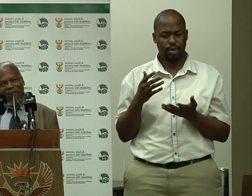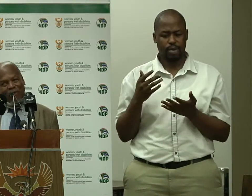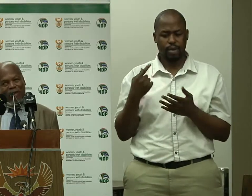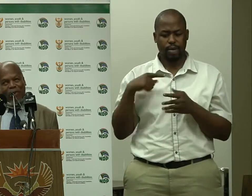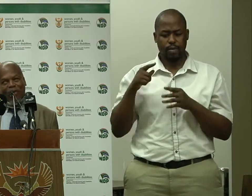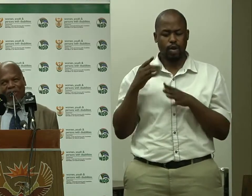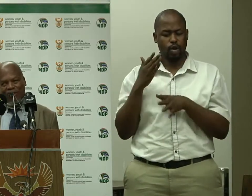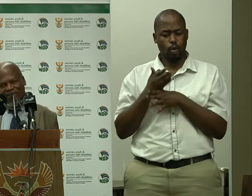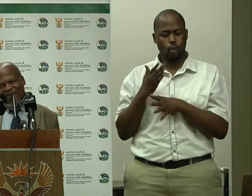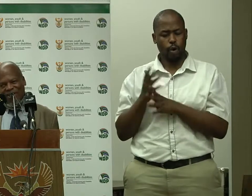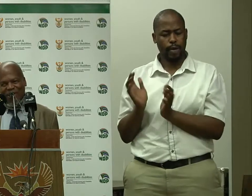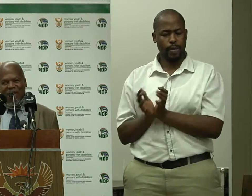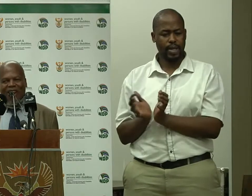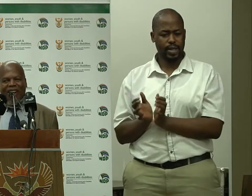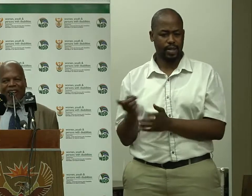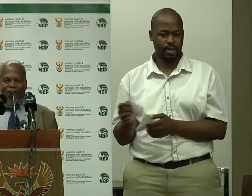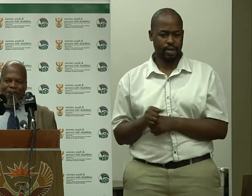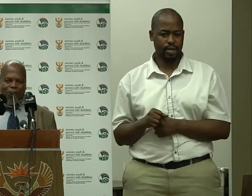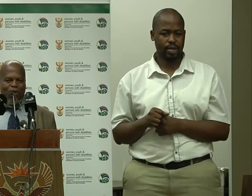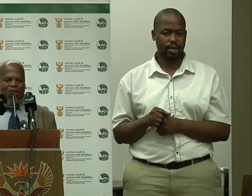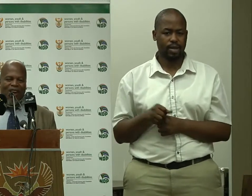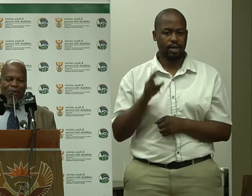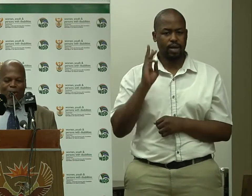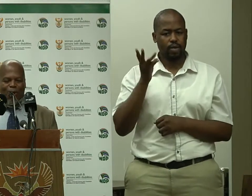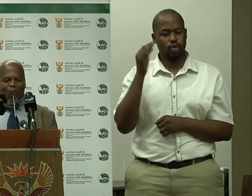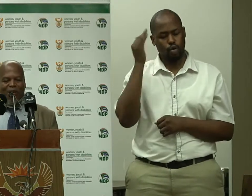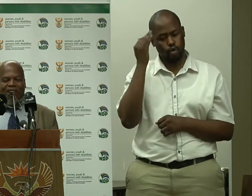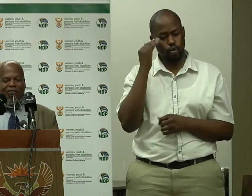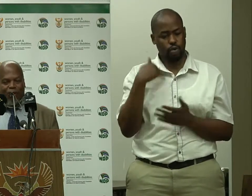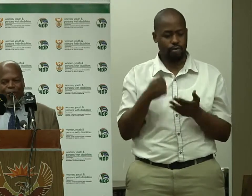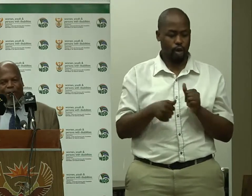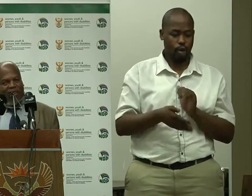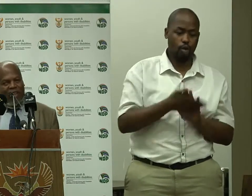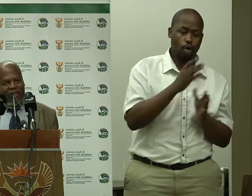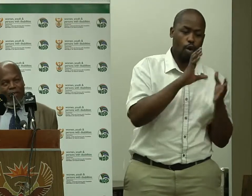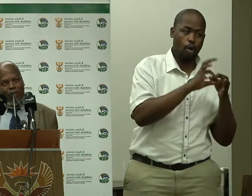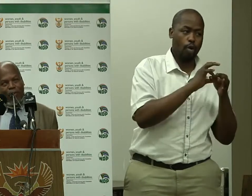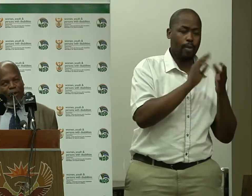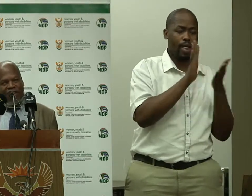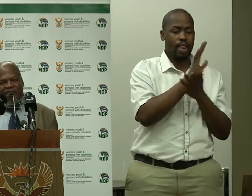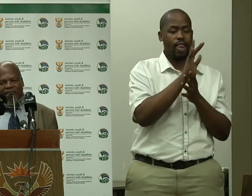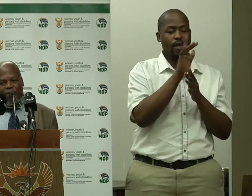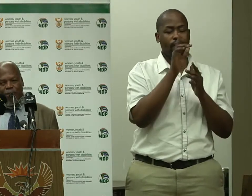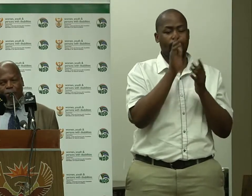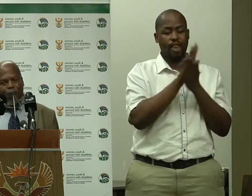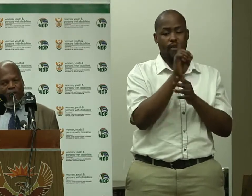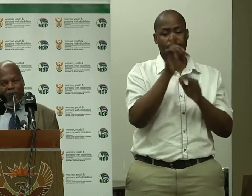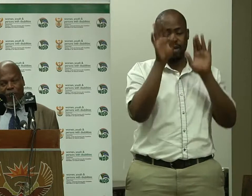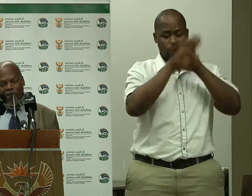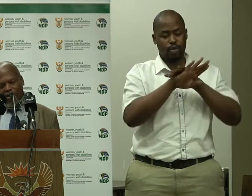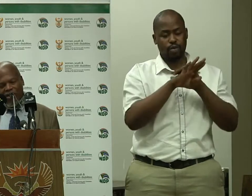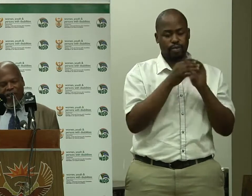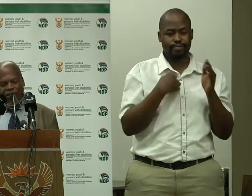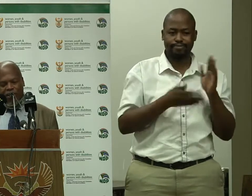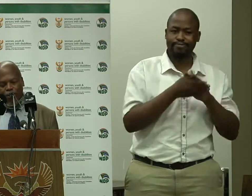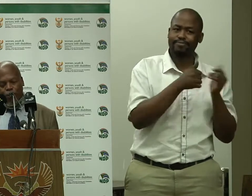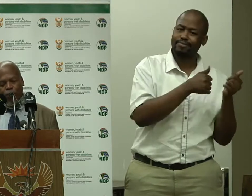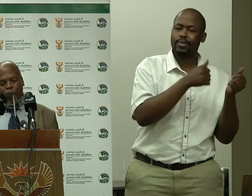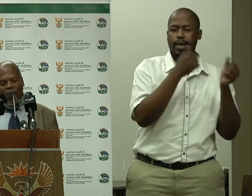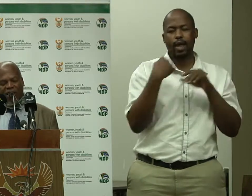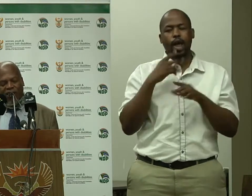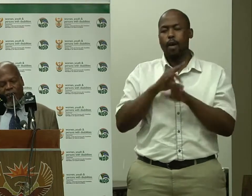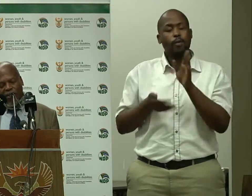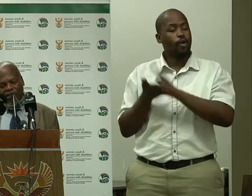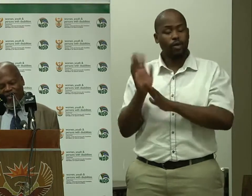a work stream. Okay. And I would have to now go home at 11 o'clock at night. But because I said, no, I'm not going anywhere until you